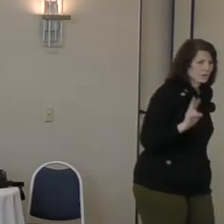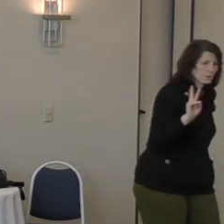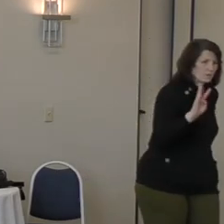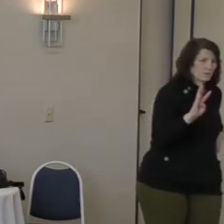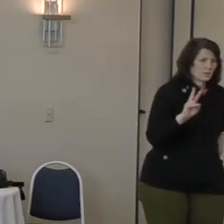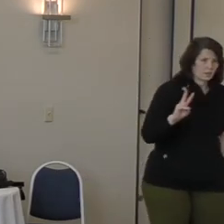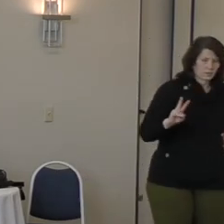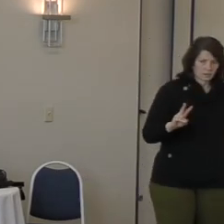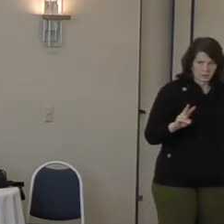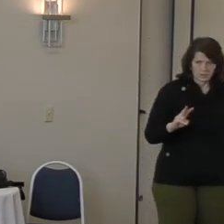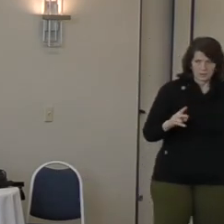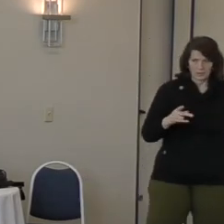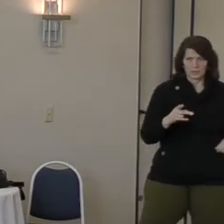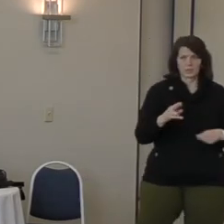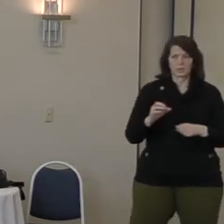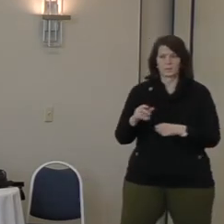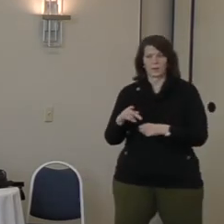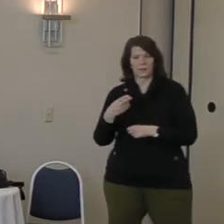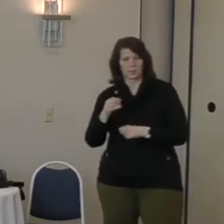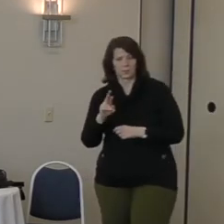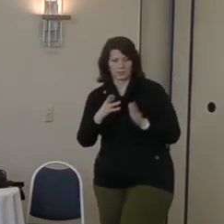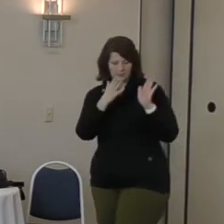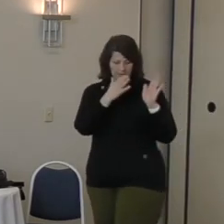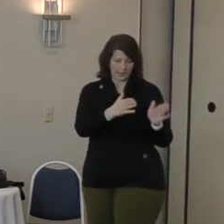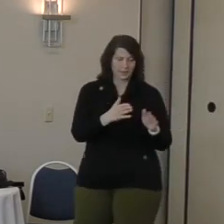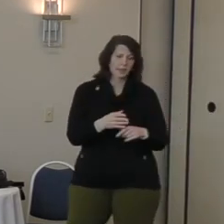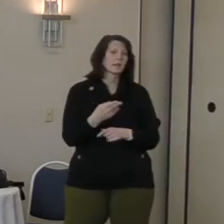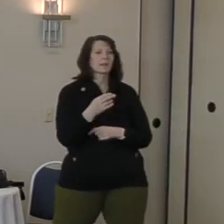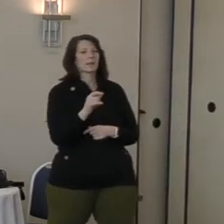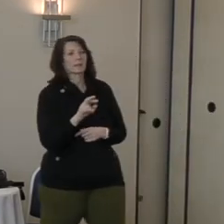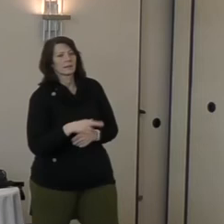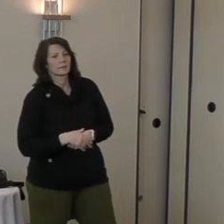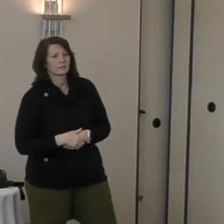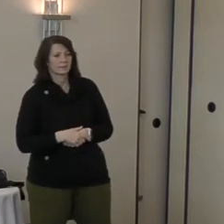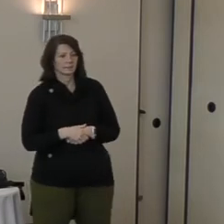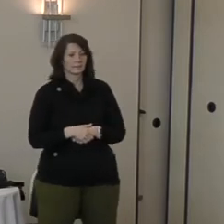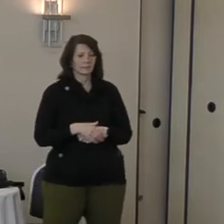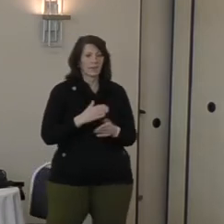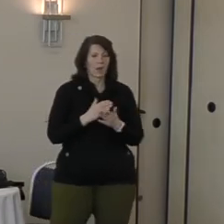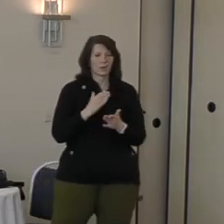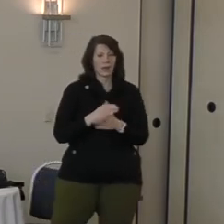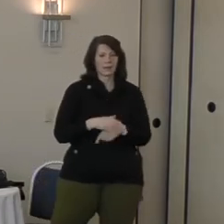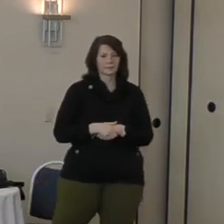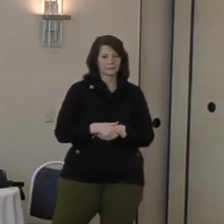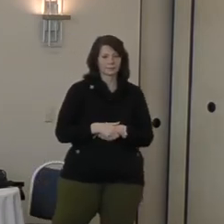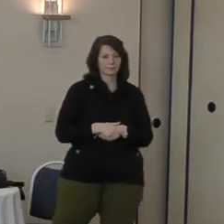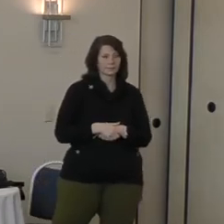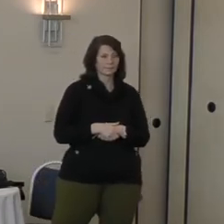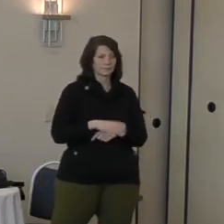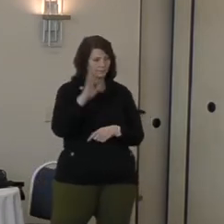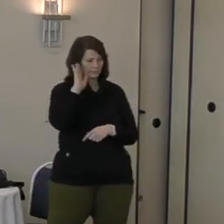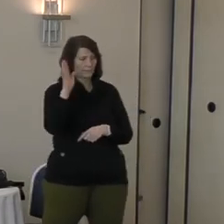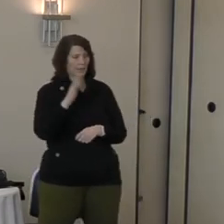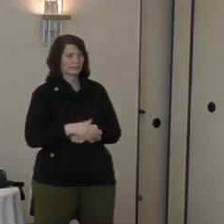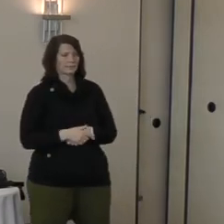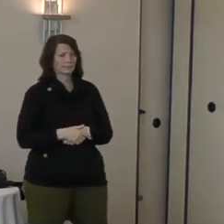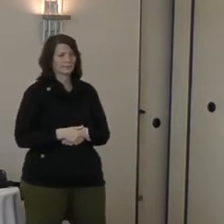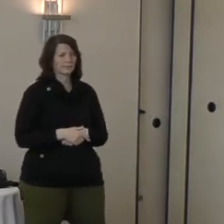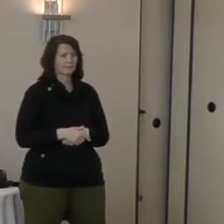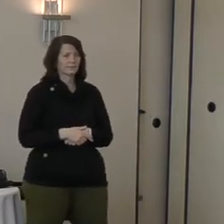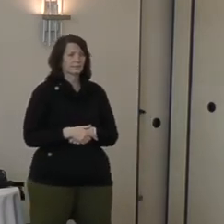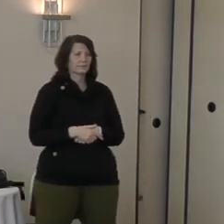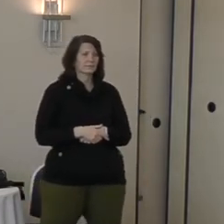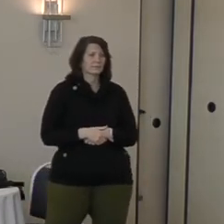2-4-2, and the prop and the hooker stay in this channel. So the line out ends, and the prop and the hooker just stand there, like, all right, mine, right? And they're